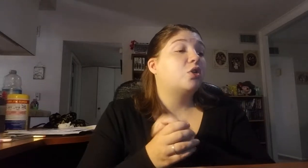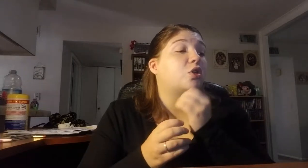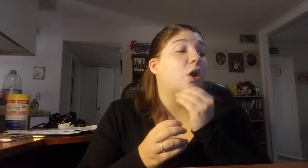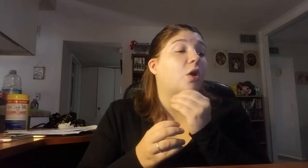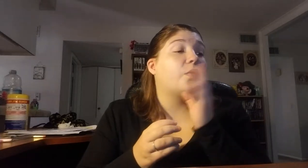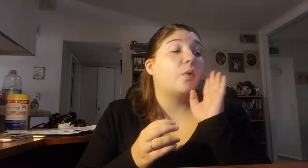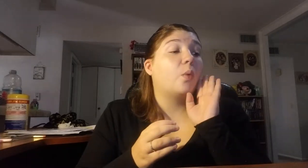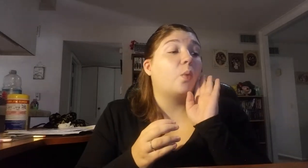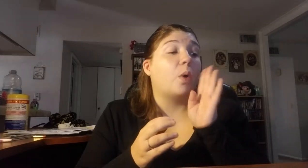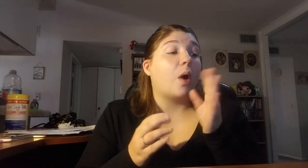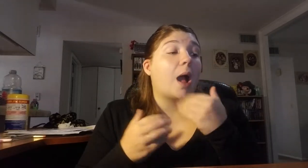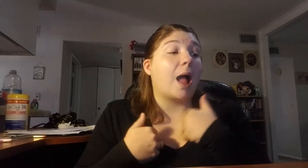So, we'll have